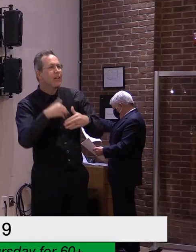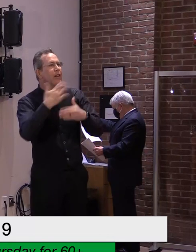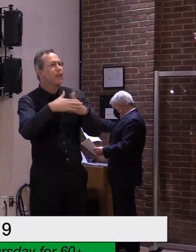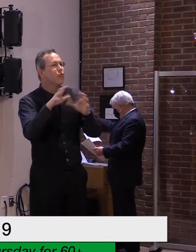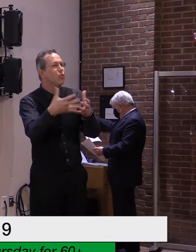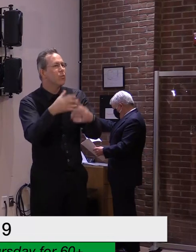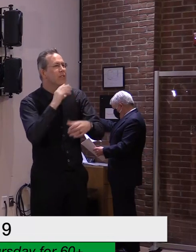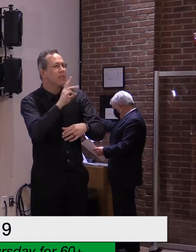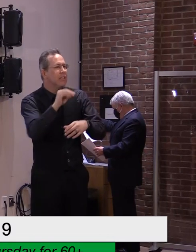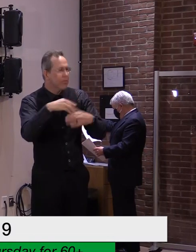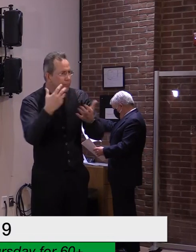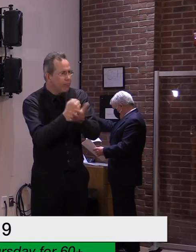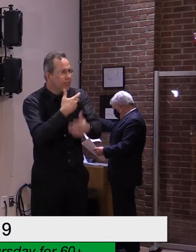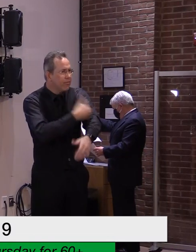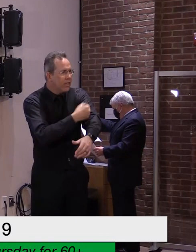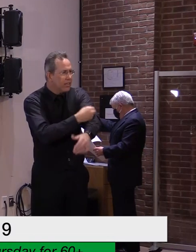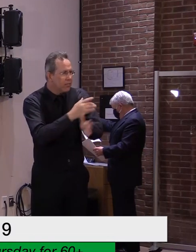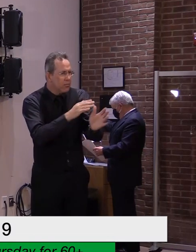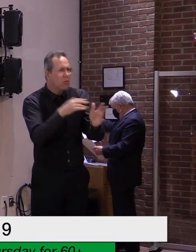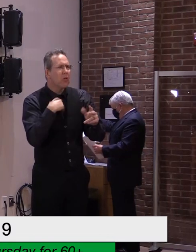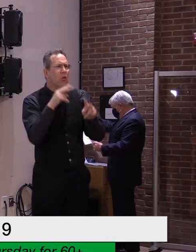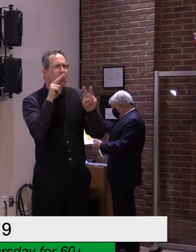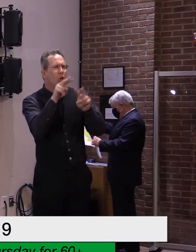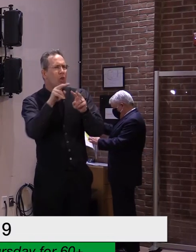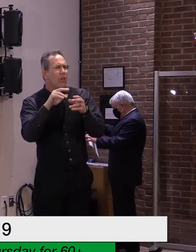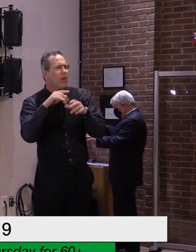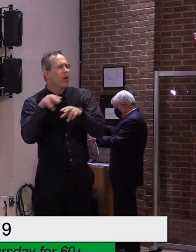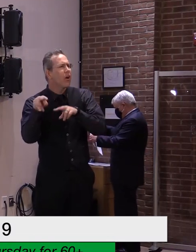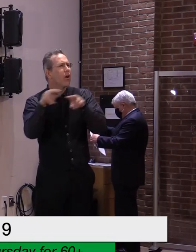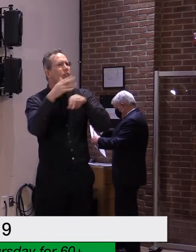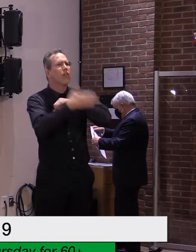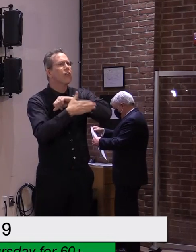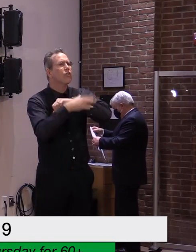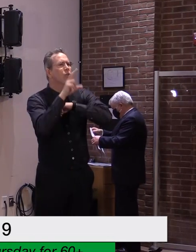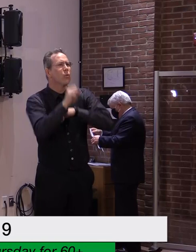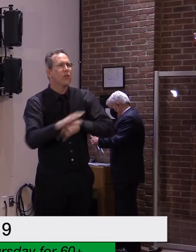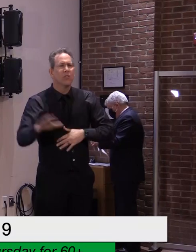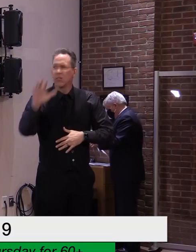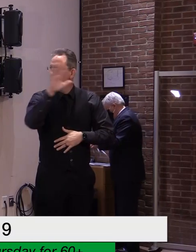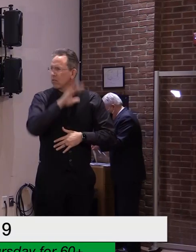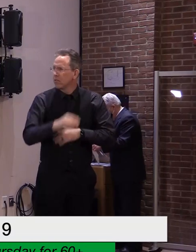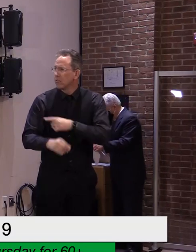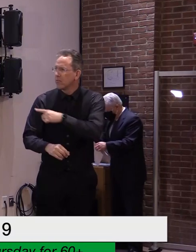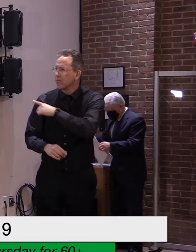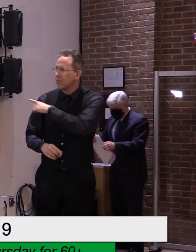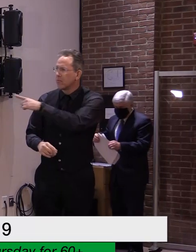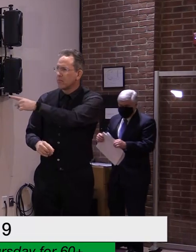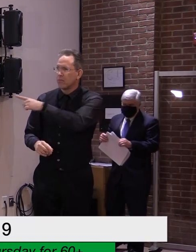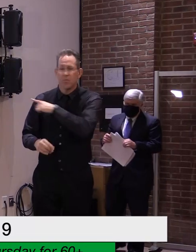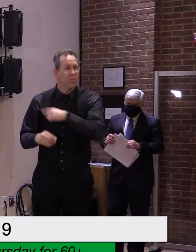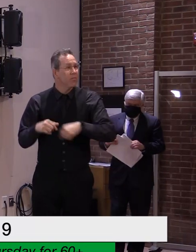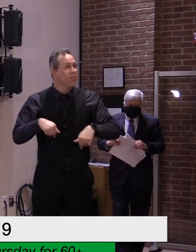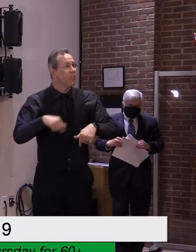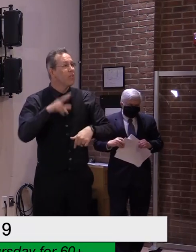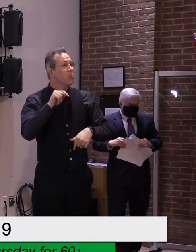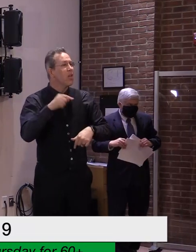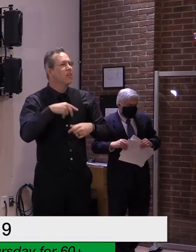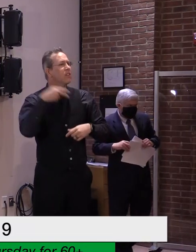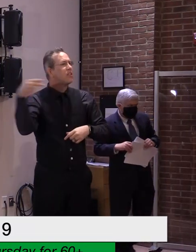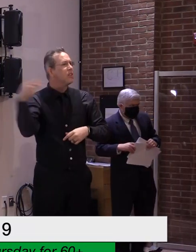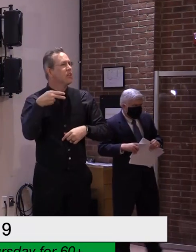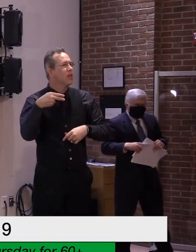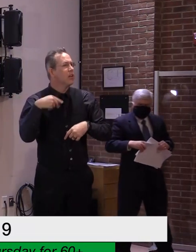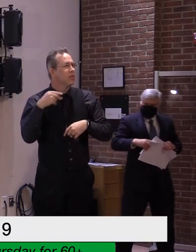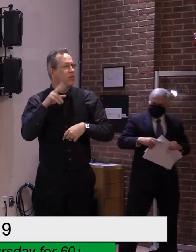across the country, we see that Vermont now stands as the second highest vaccine uptake among our most vulnerable population